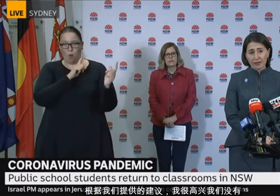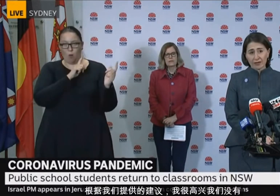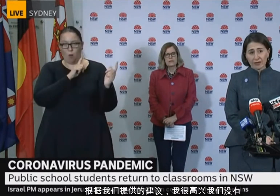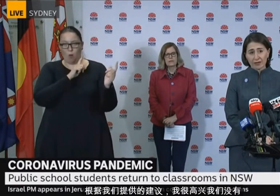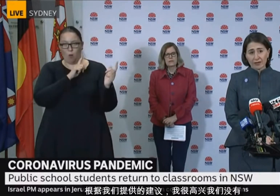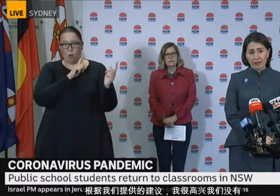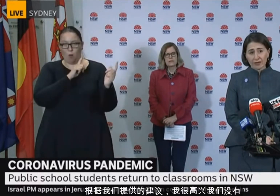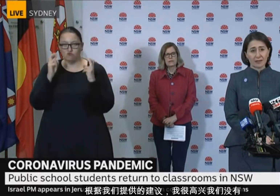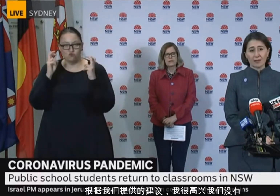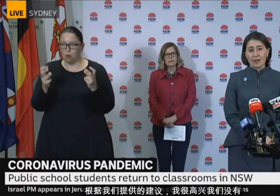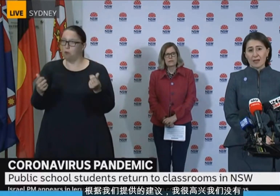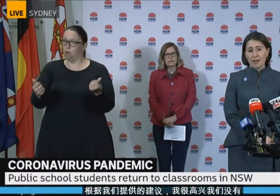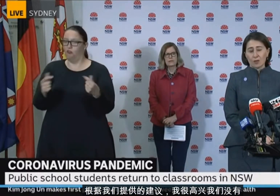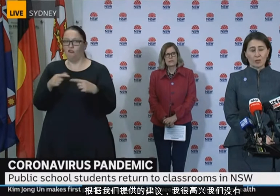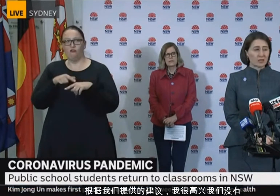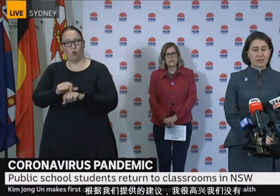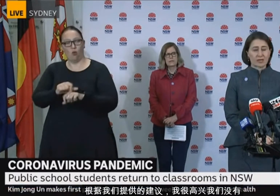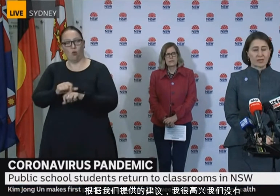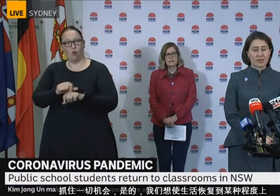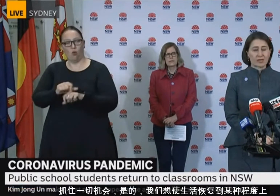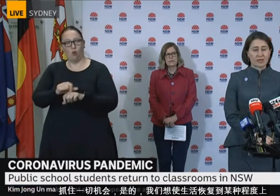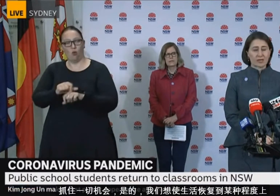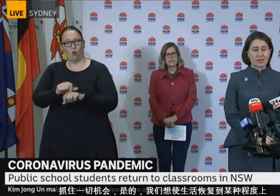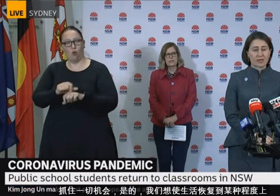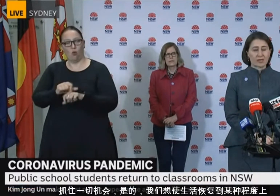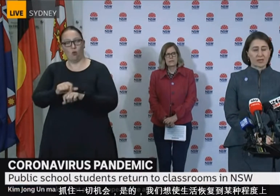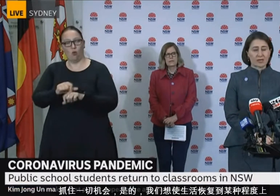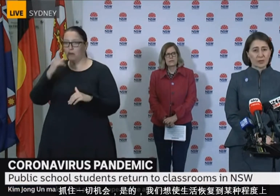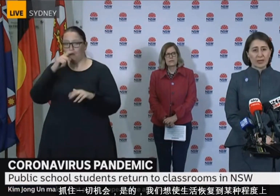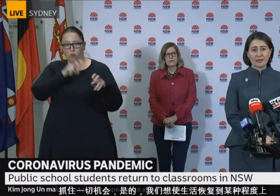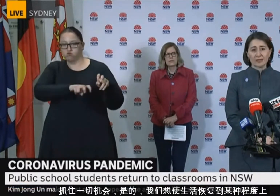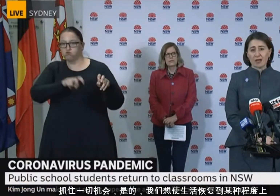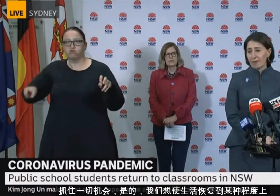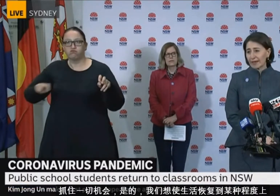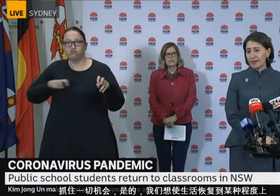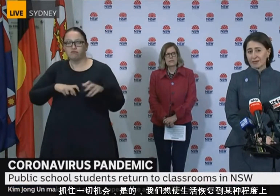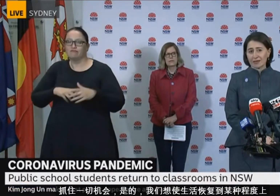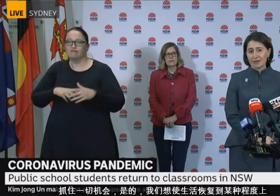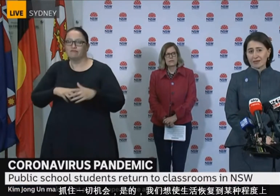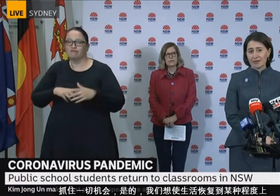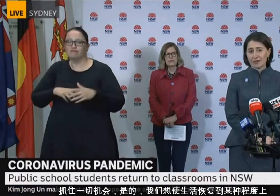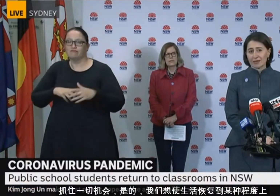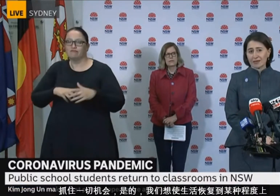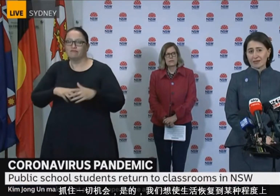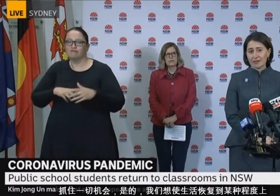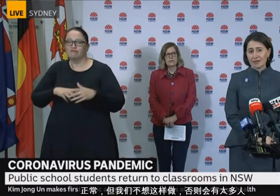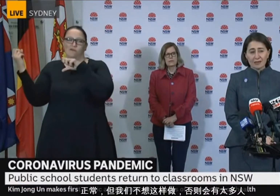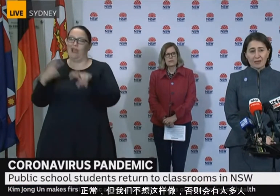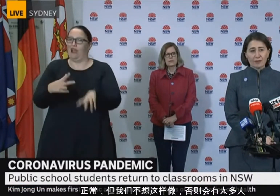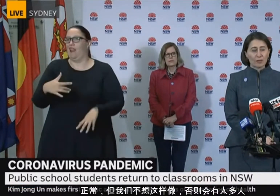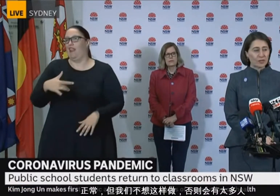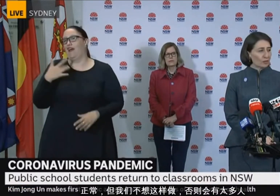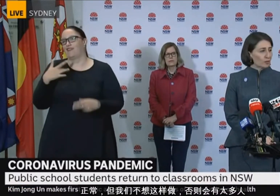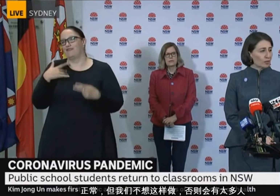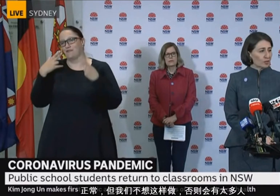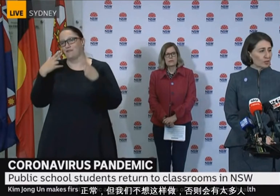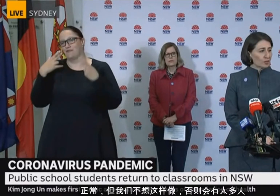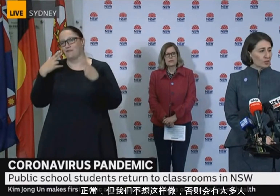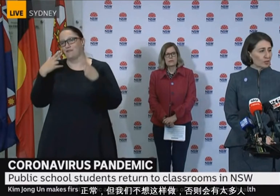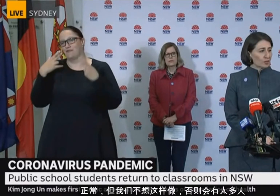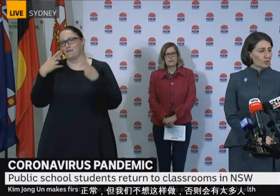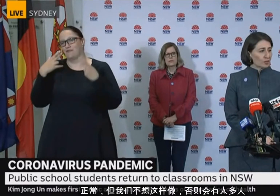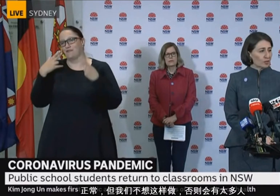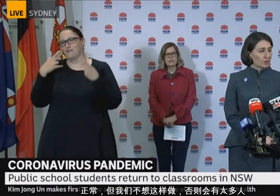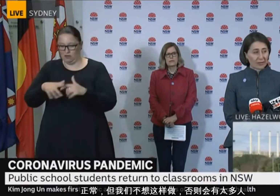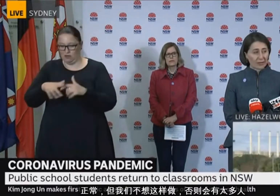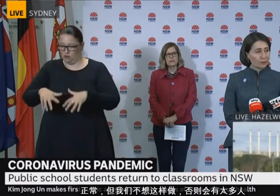with the advice we gave, and I'm very pleased about that. We're not taking any chances. Yes, we want to ease life back into some semblance of normality,